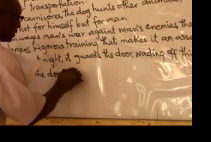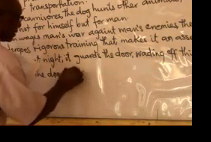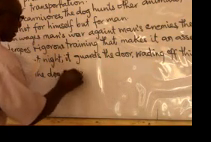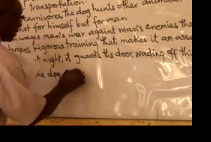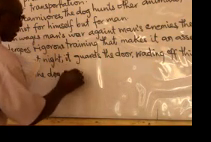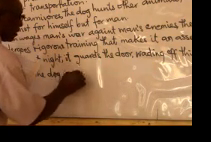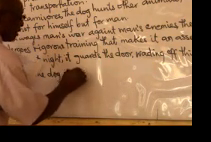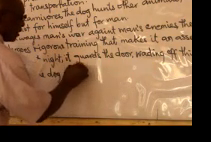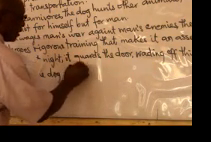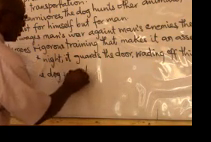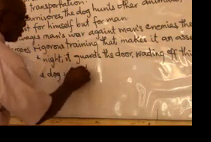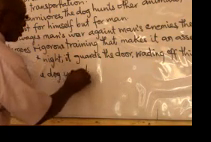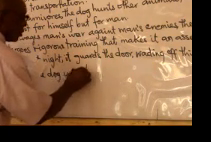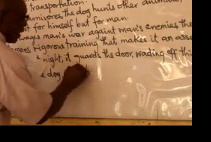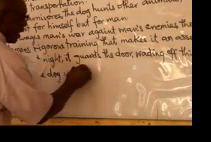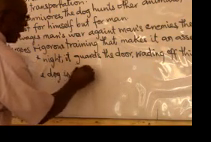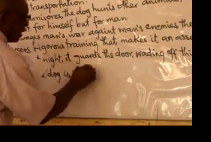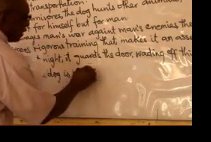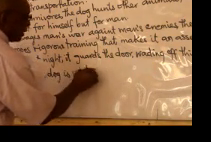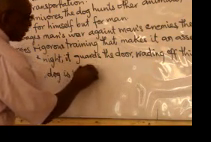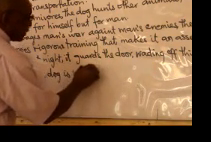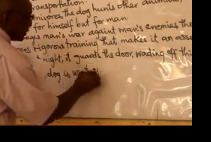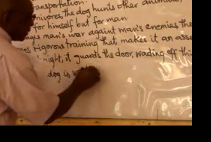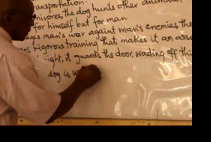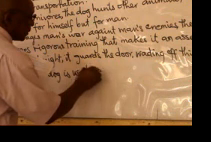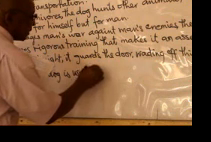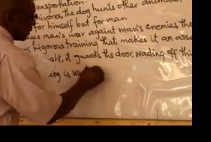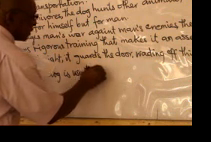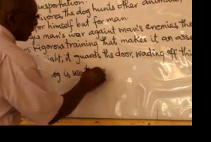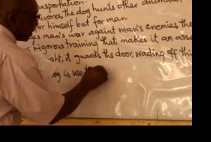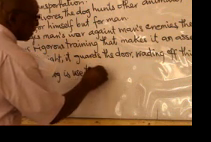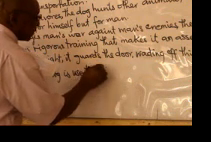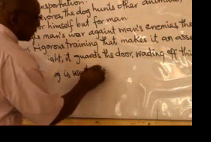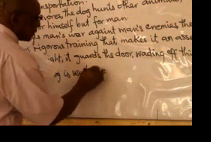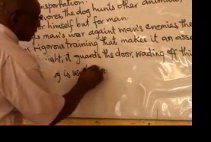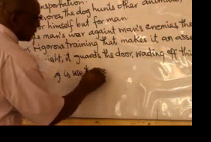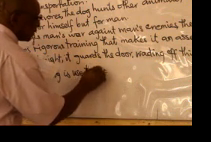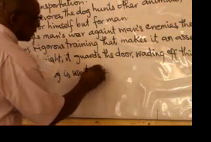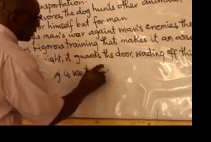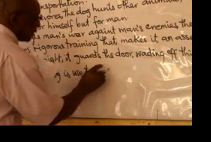used to spy